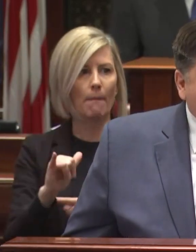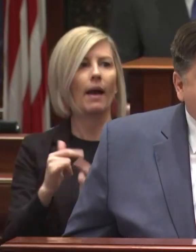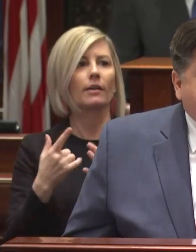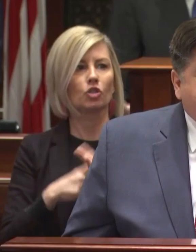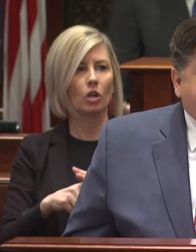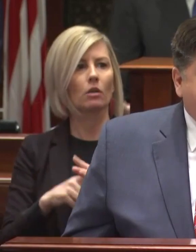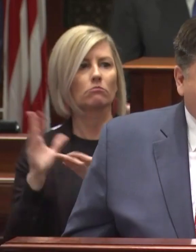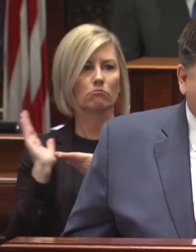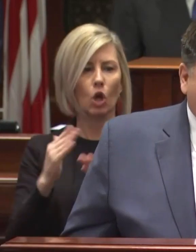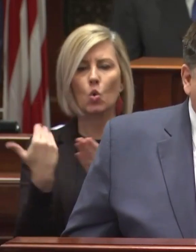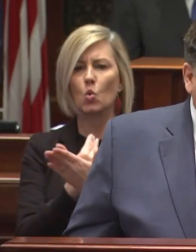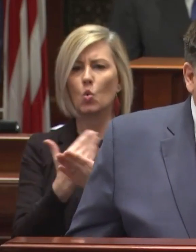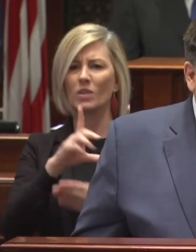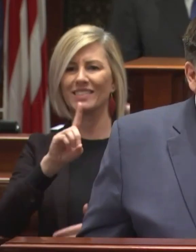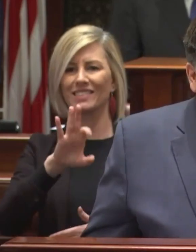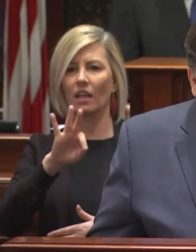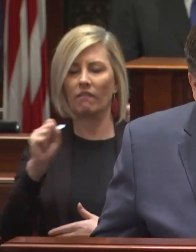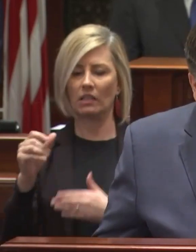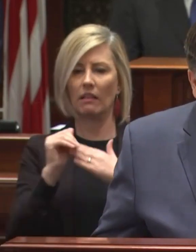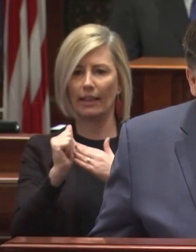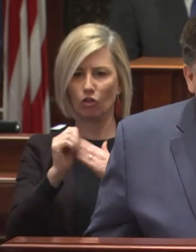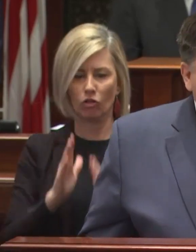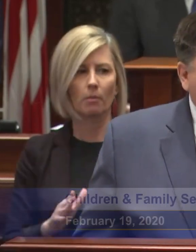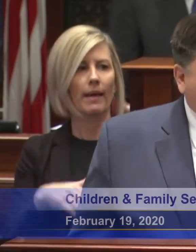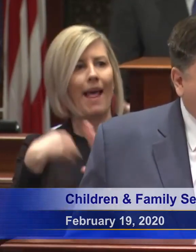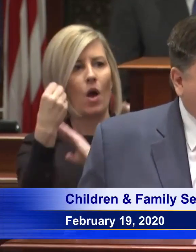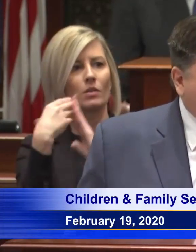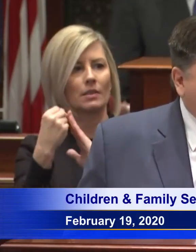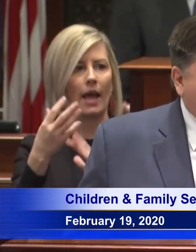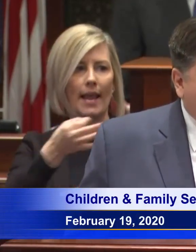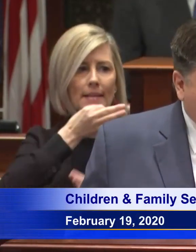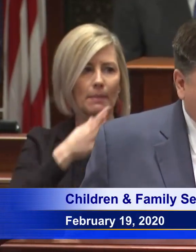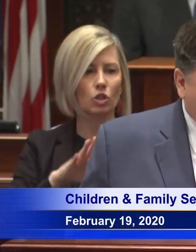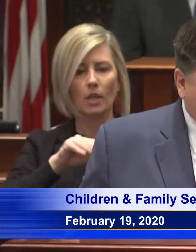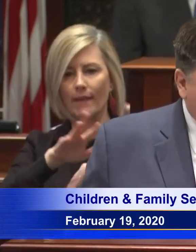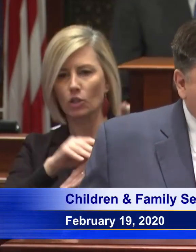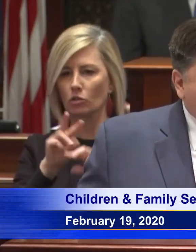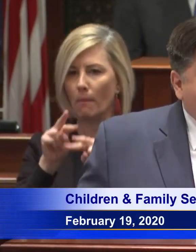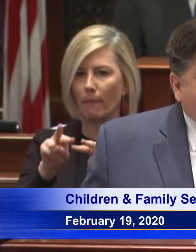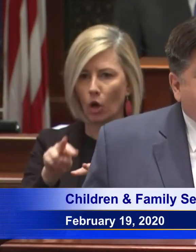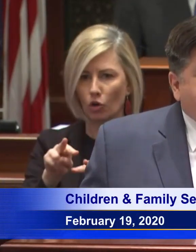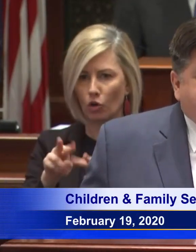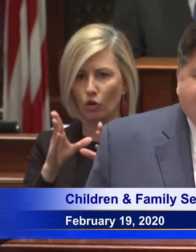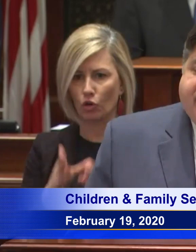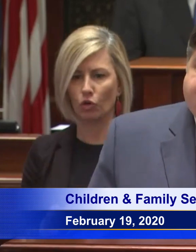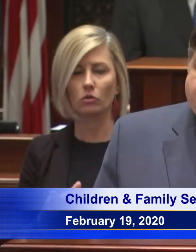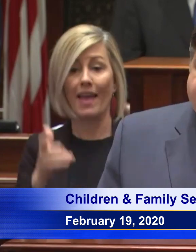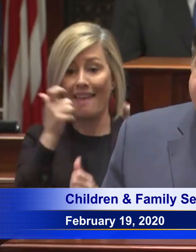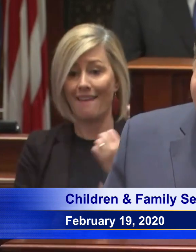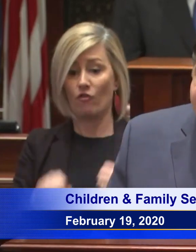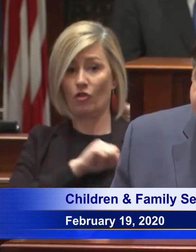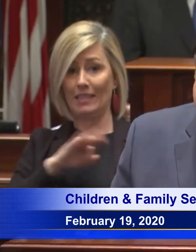bringing in new DCFS leadership and outside expert advisors and monitors.